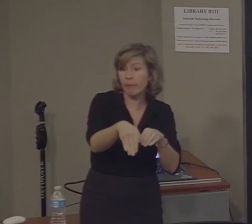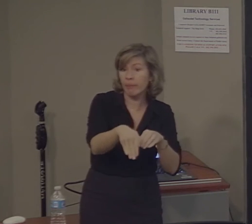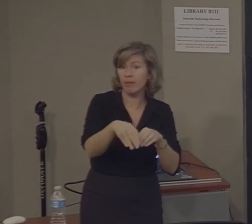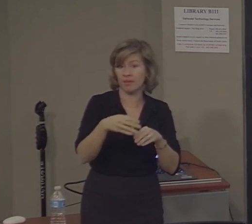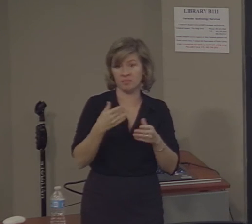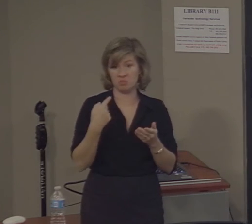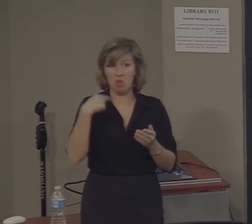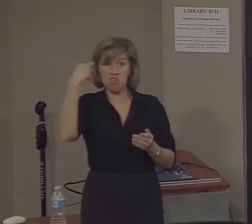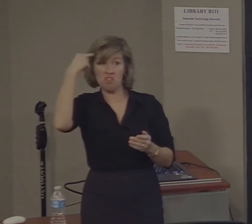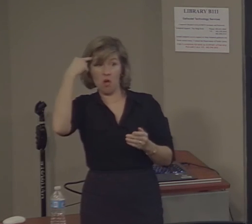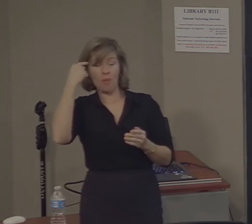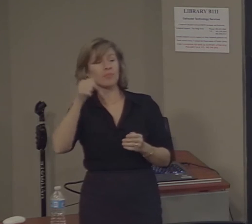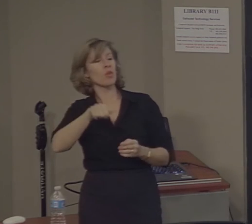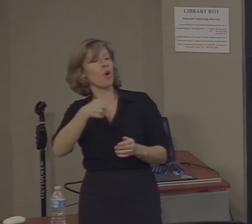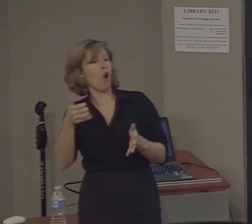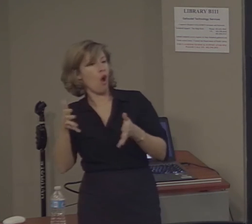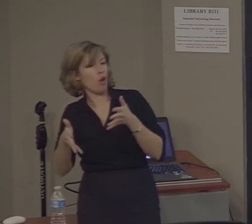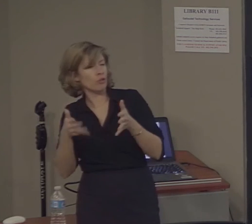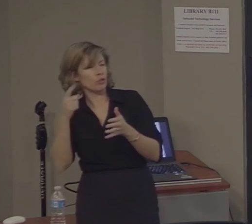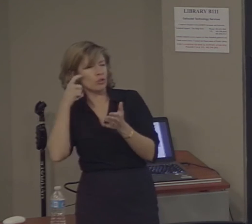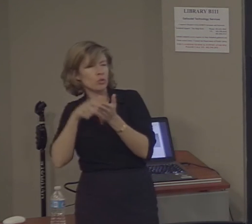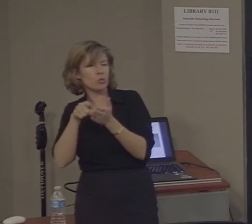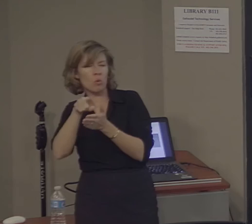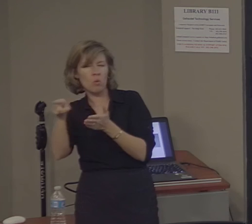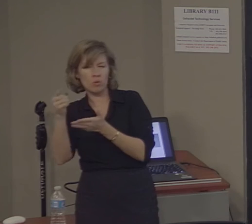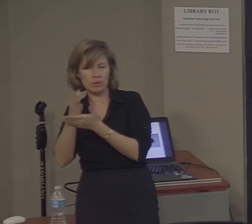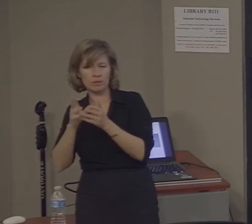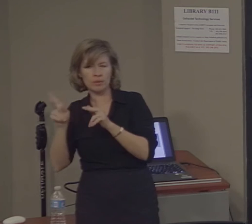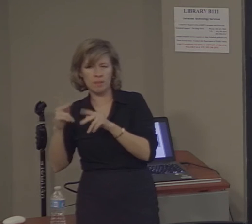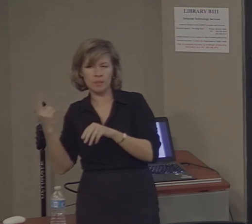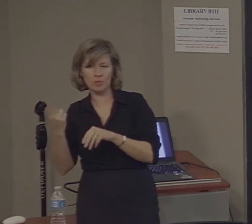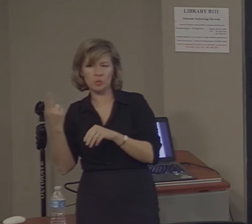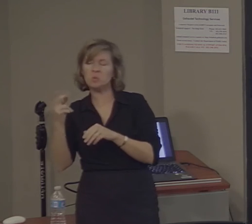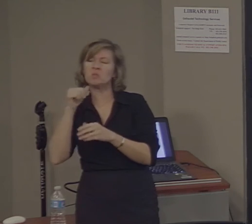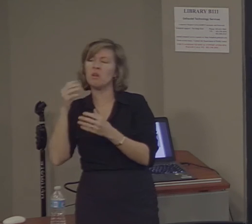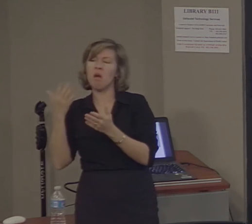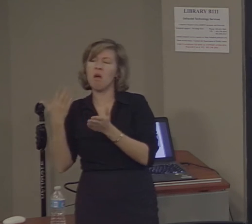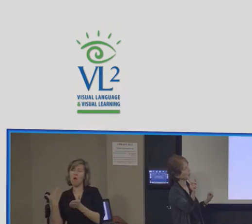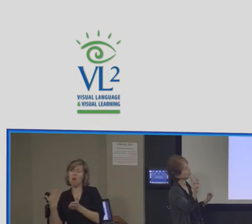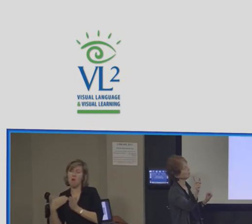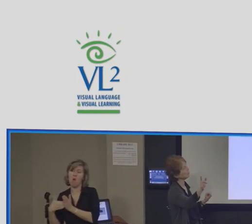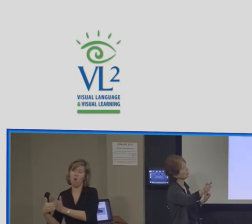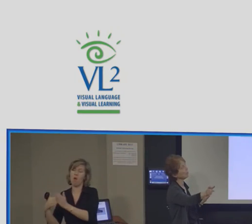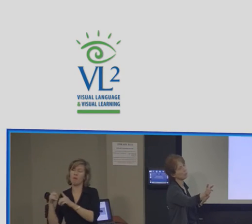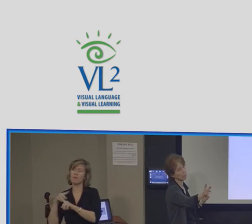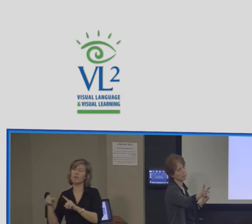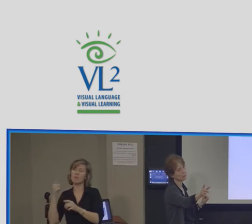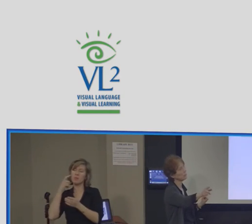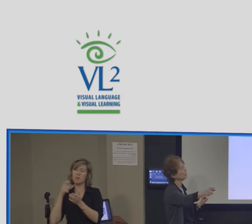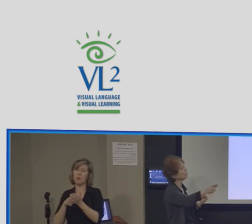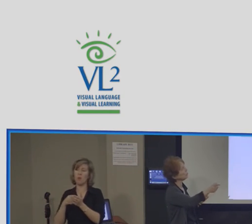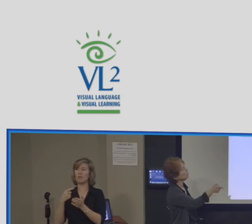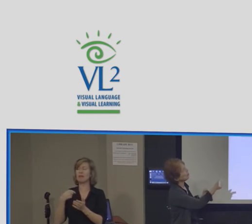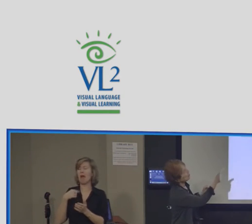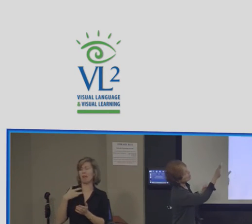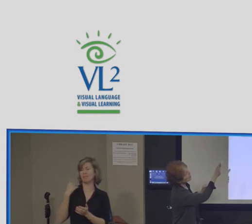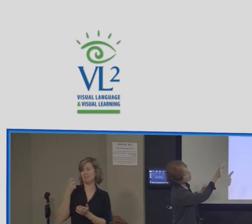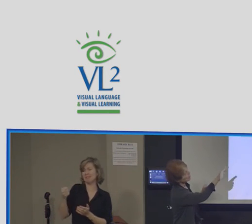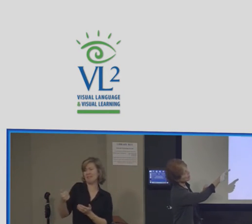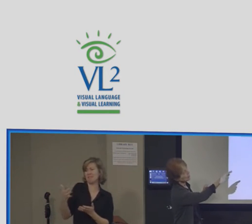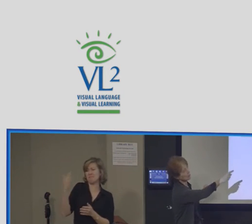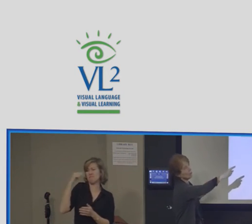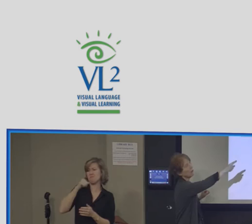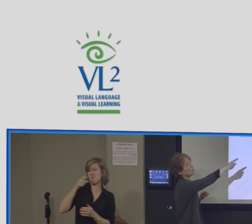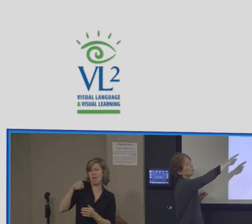be helpful is one that they also do some of, although they do it a little bit less, I think, actually, because they probably don't need to, but to